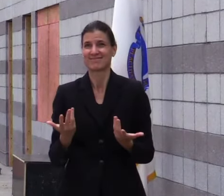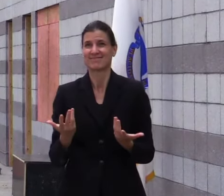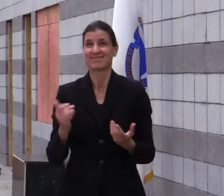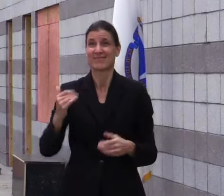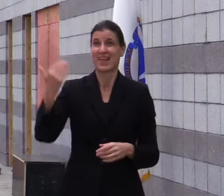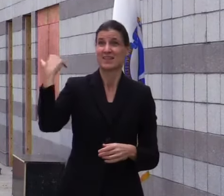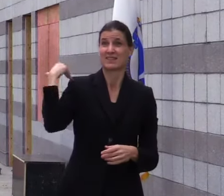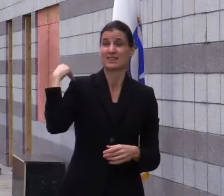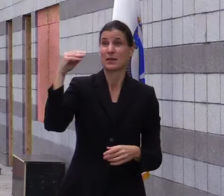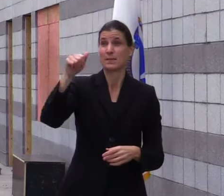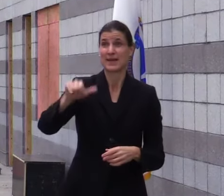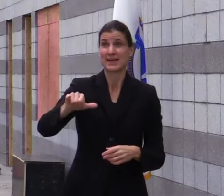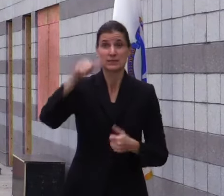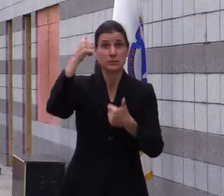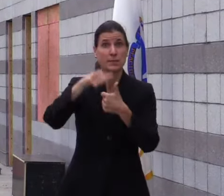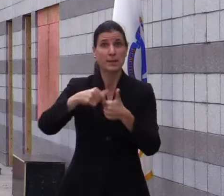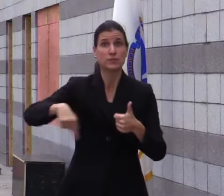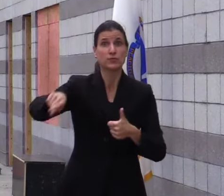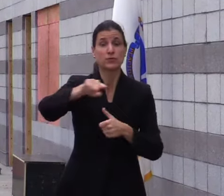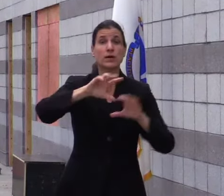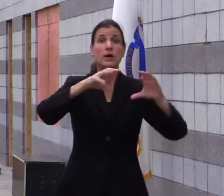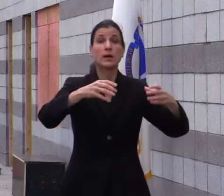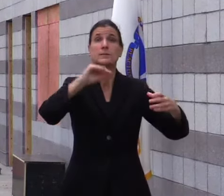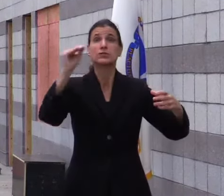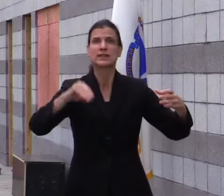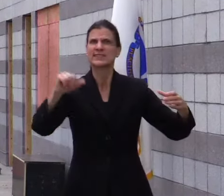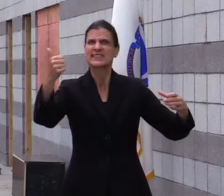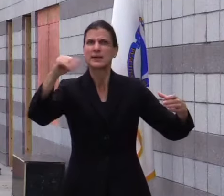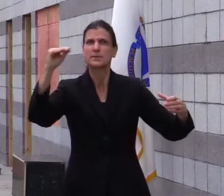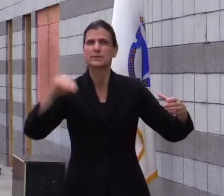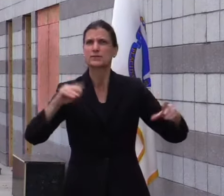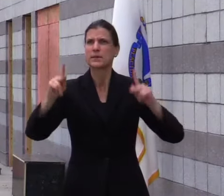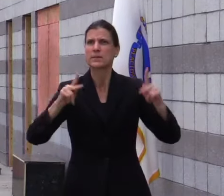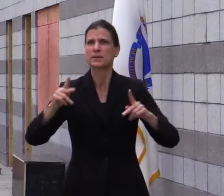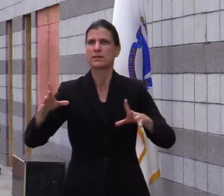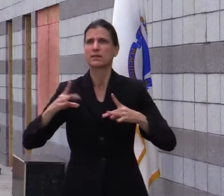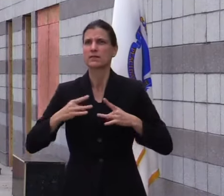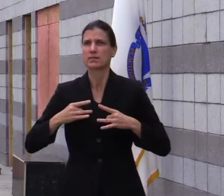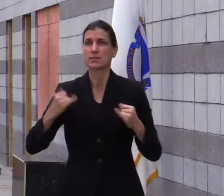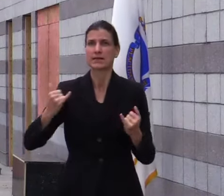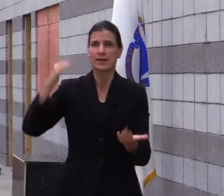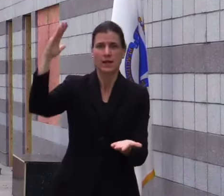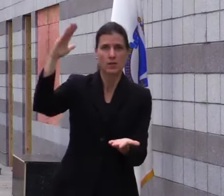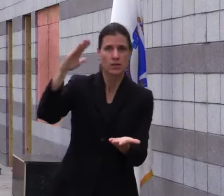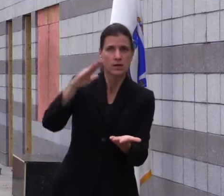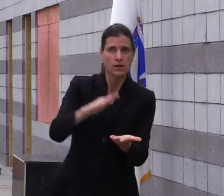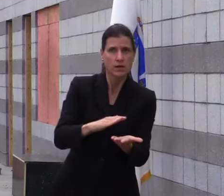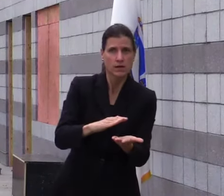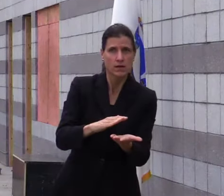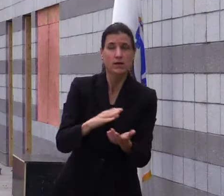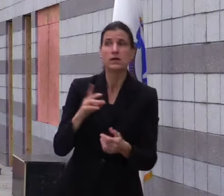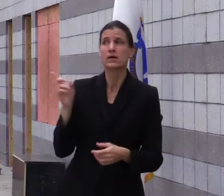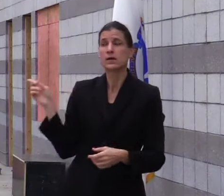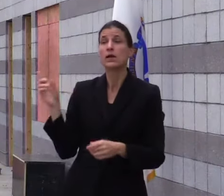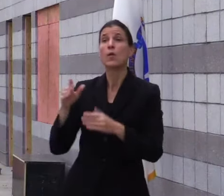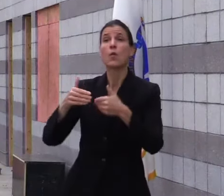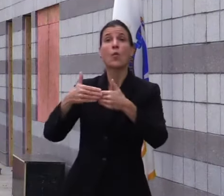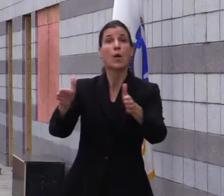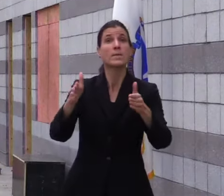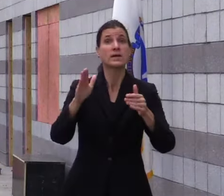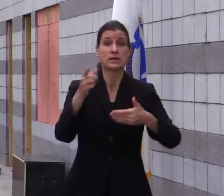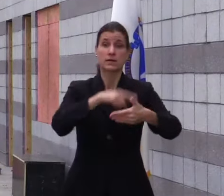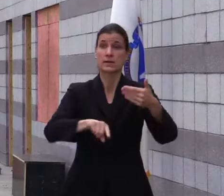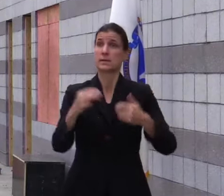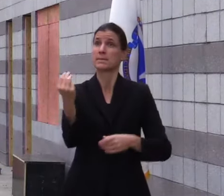time that we were only going to open with guidance and advisories and enforcement of those guidance